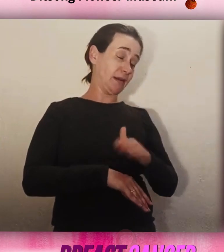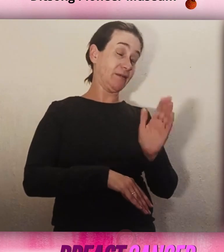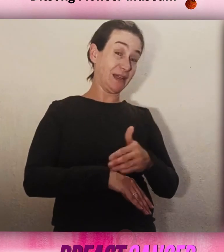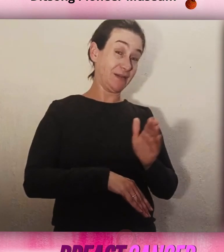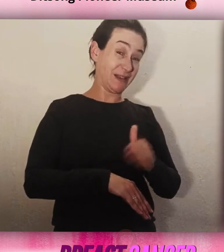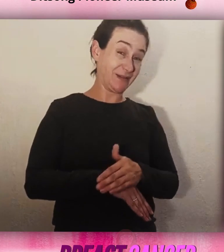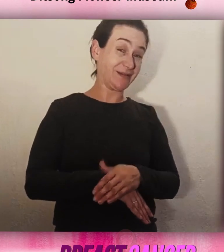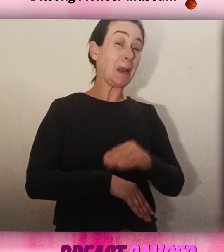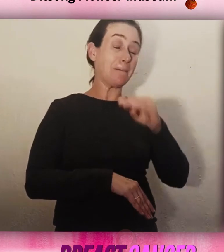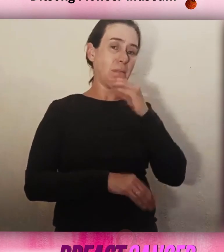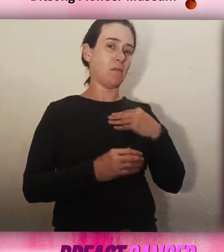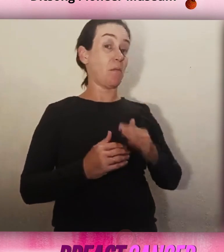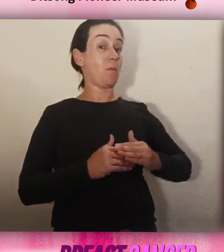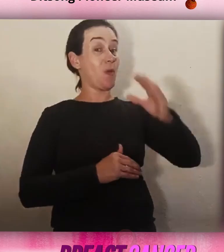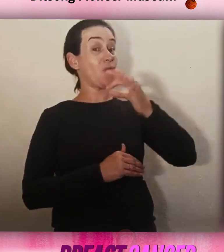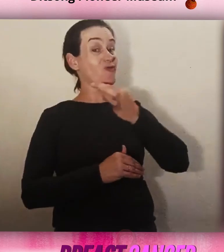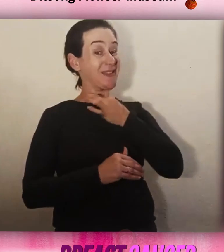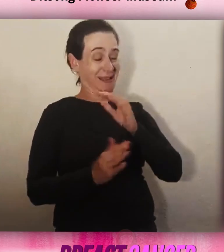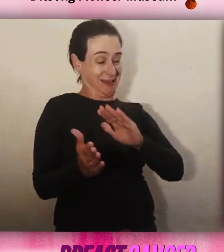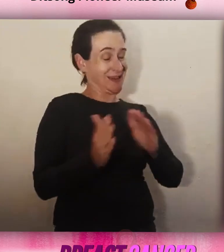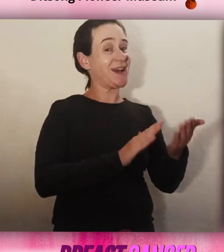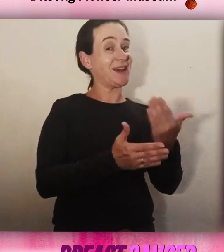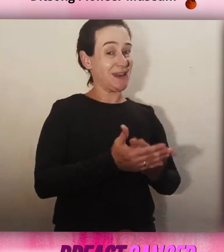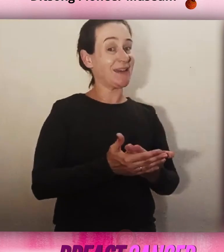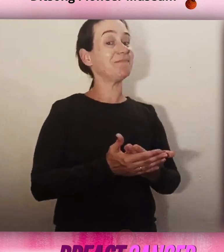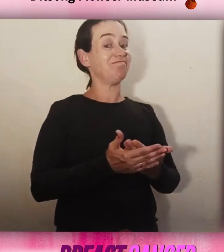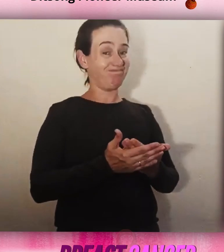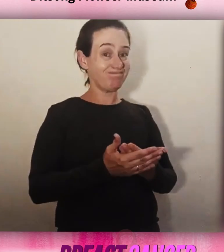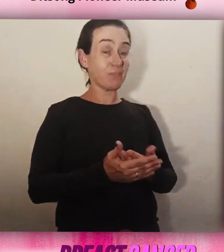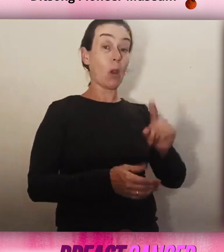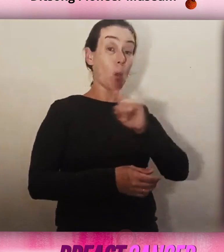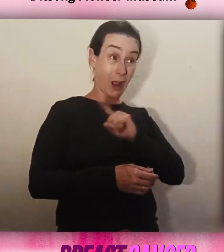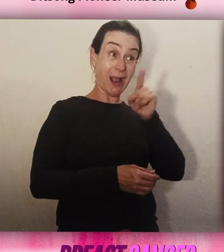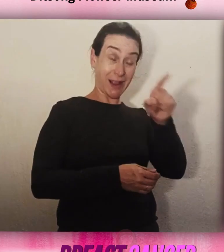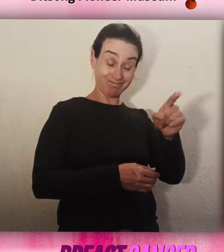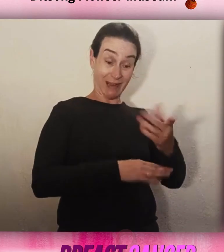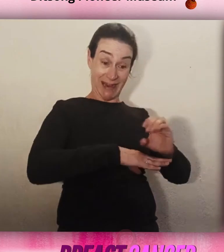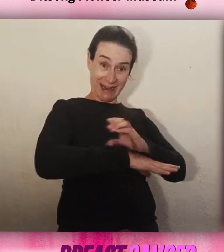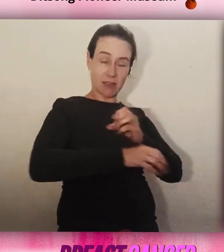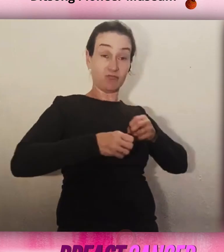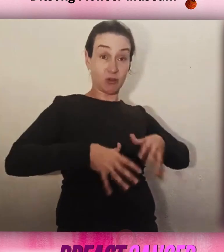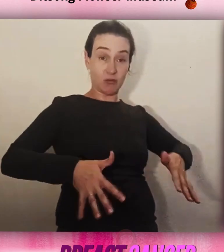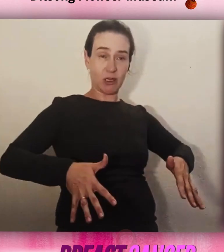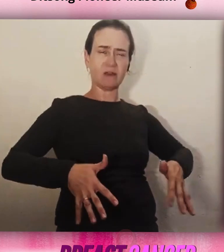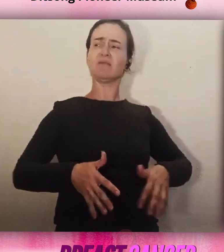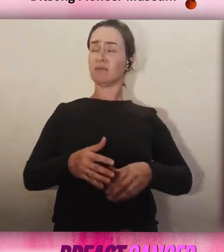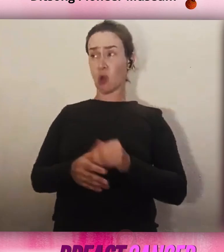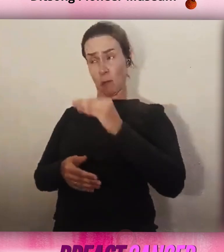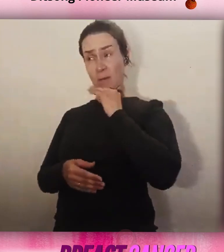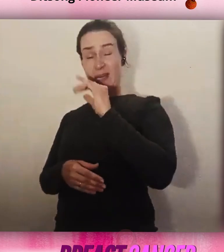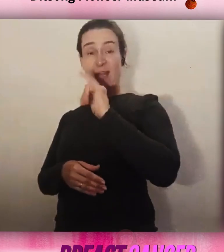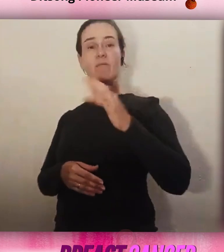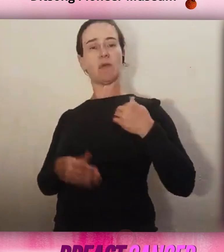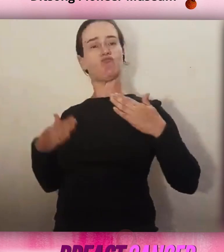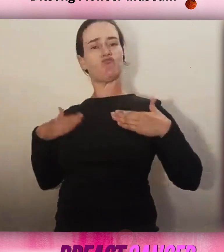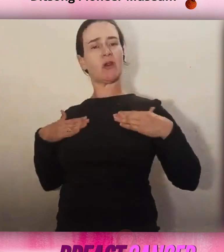Yeah. with cancer, the more at risk you become to die. Because cancer spreads. So you mean to